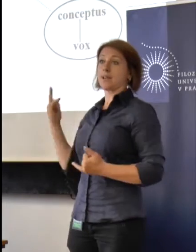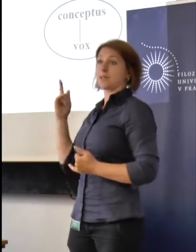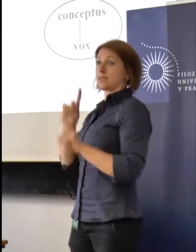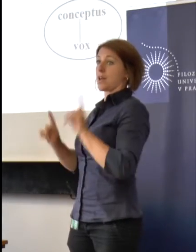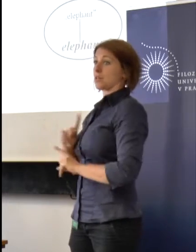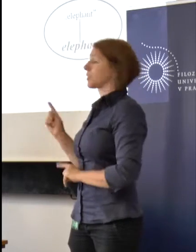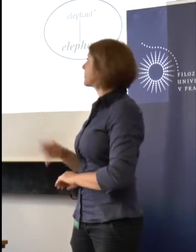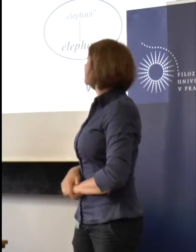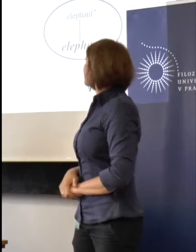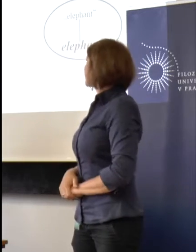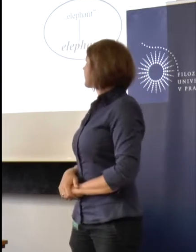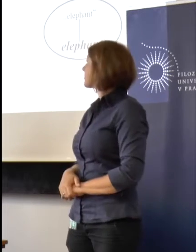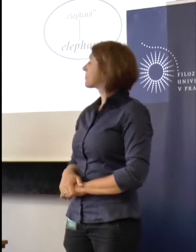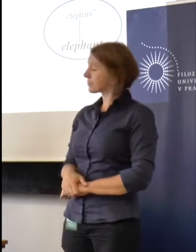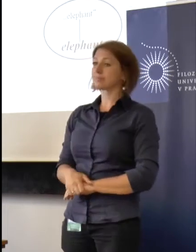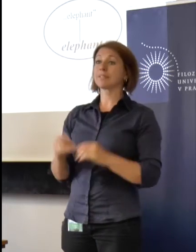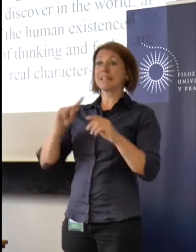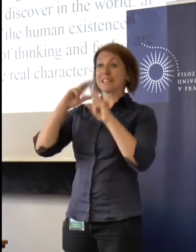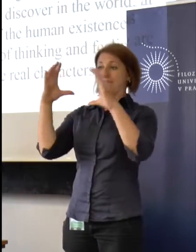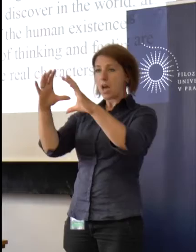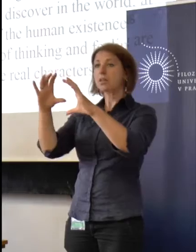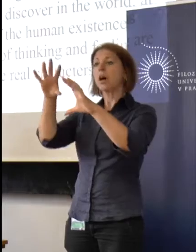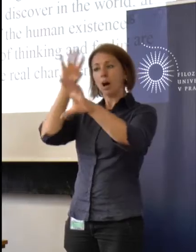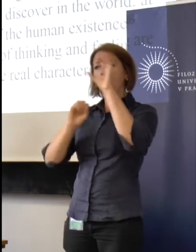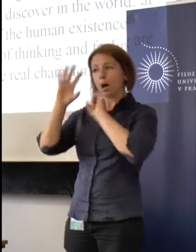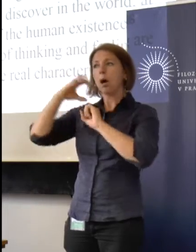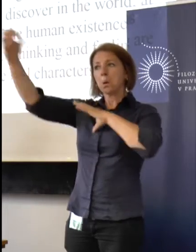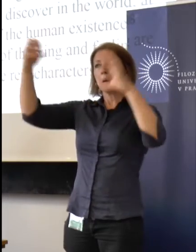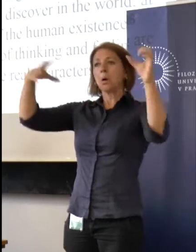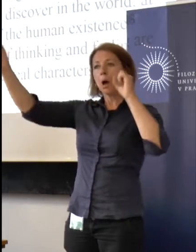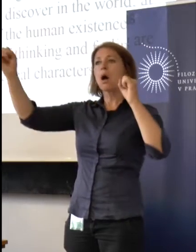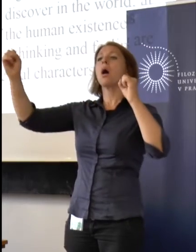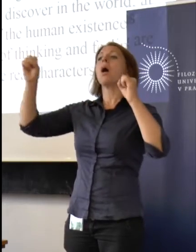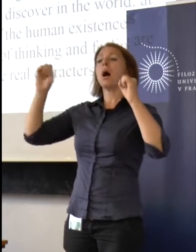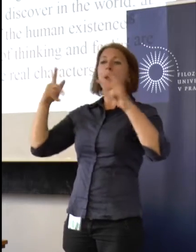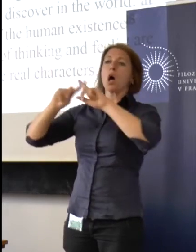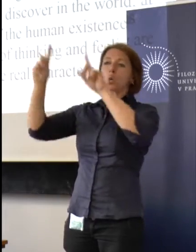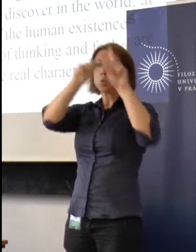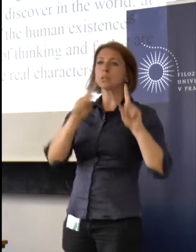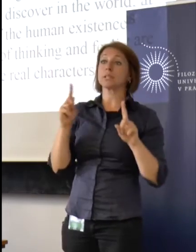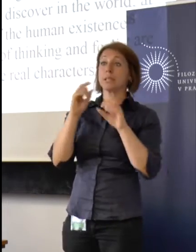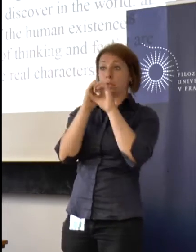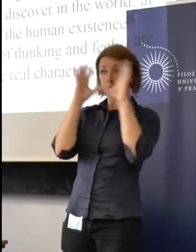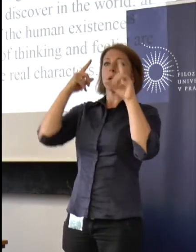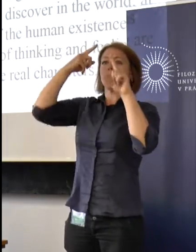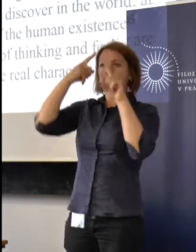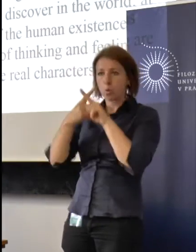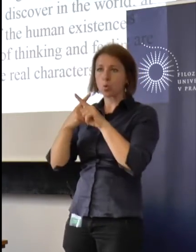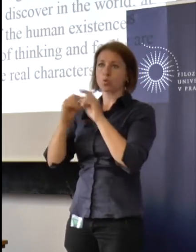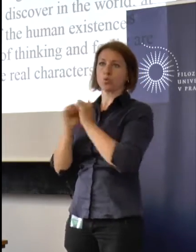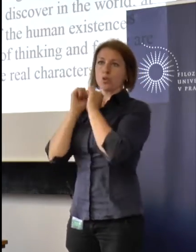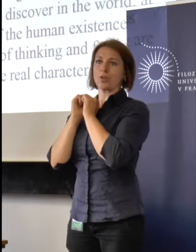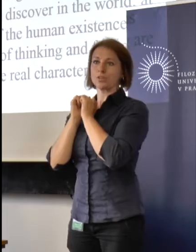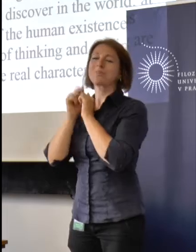perhaps a further idea is, here once more this example, but Humboldt loves this diversity. He says, yeah,